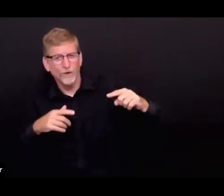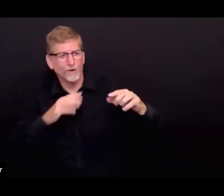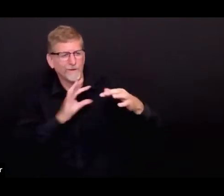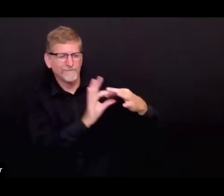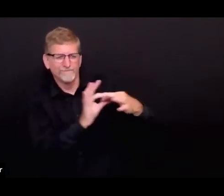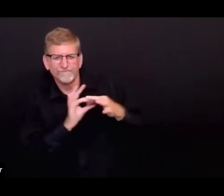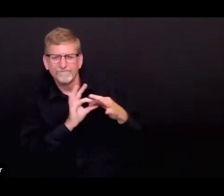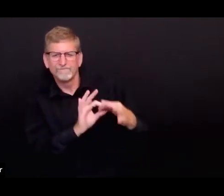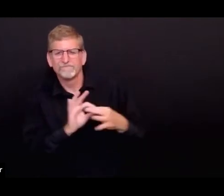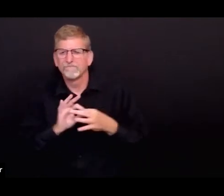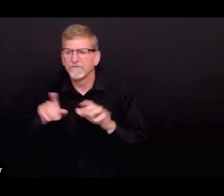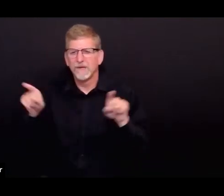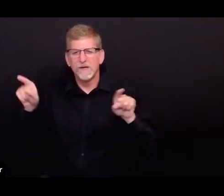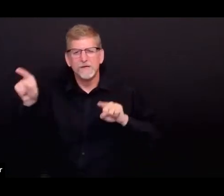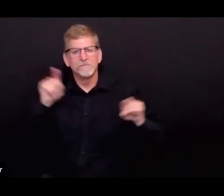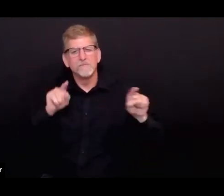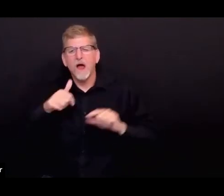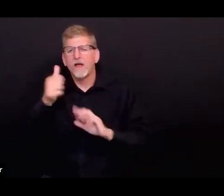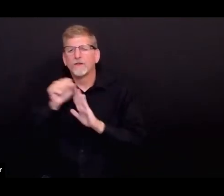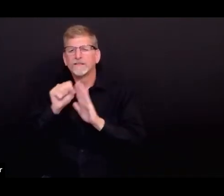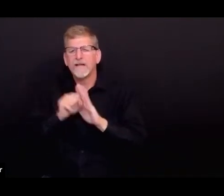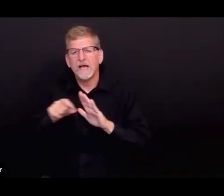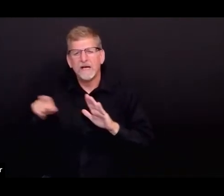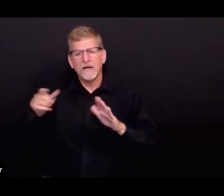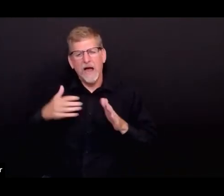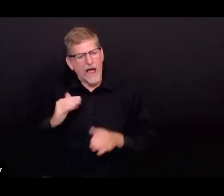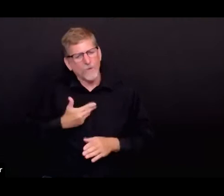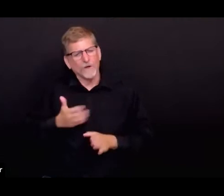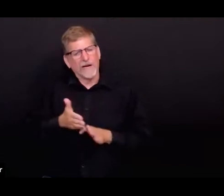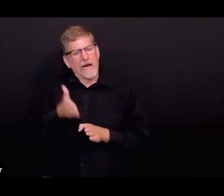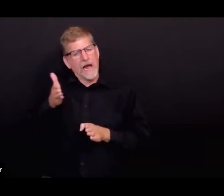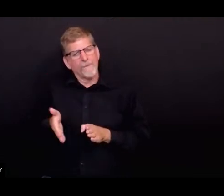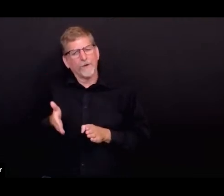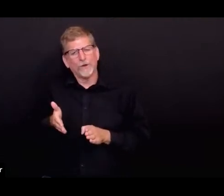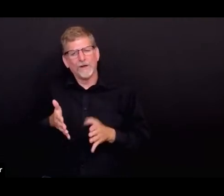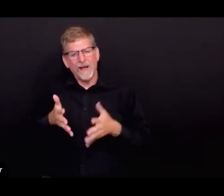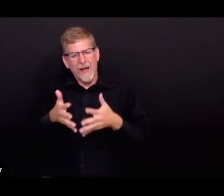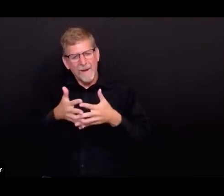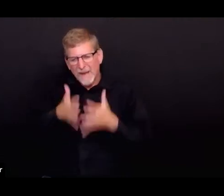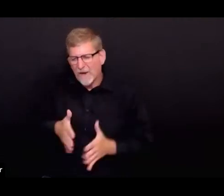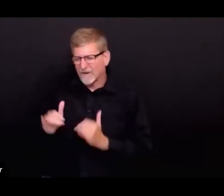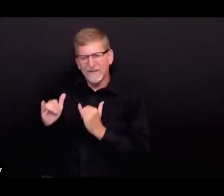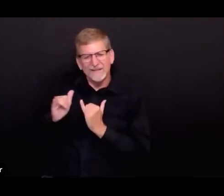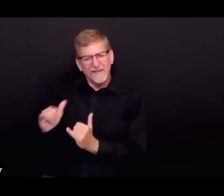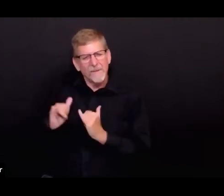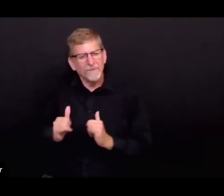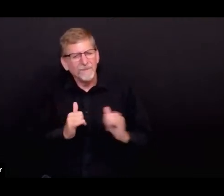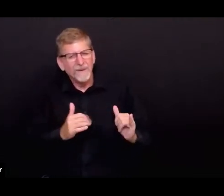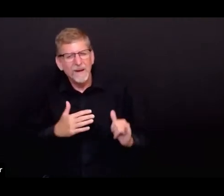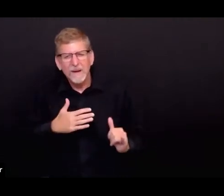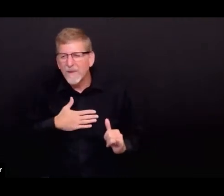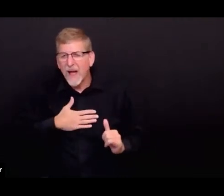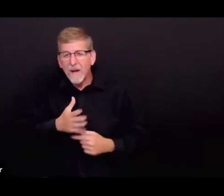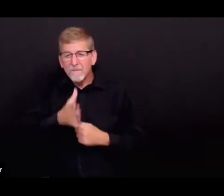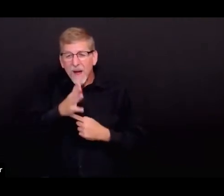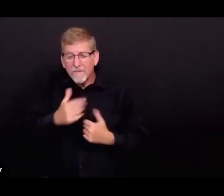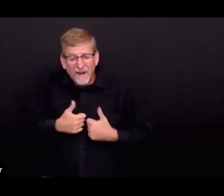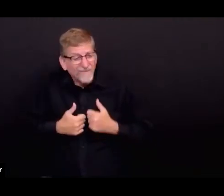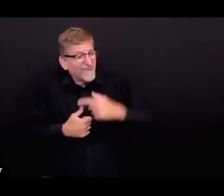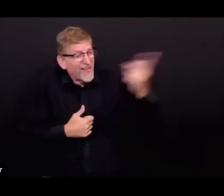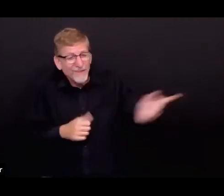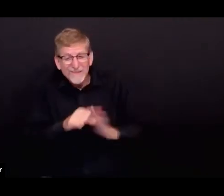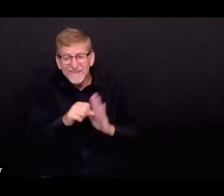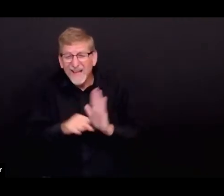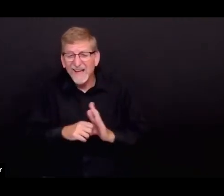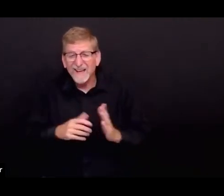They're our relatives, my mom. And, so no, but we really do need, and I keep stressing this, we really do need,